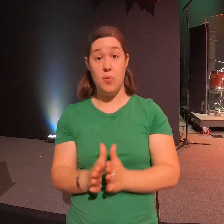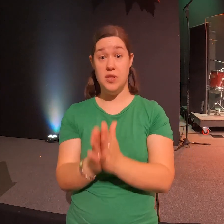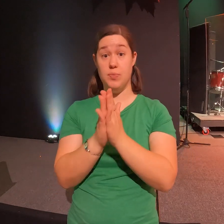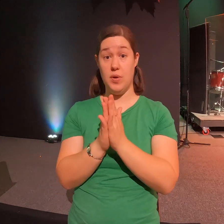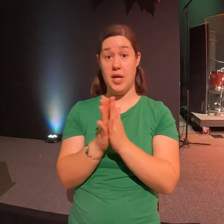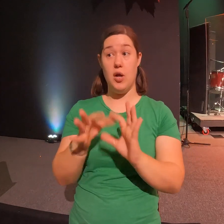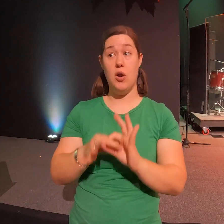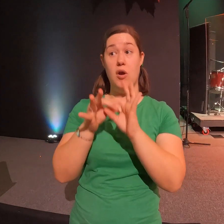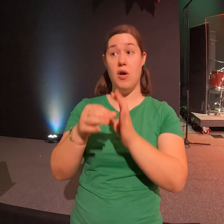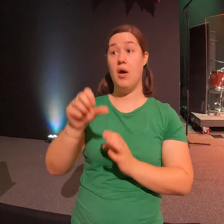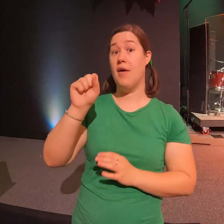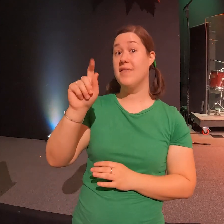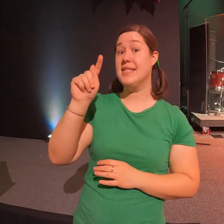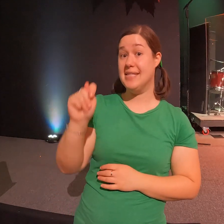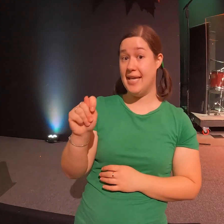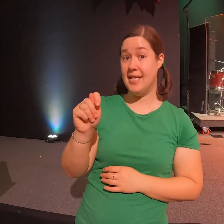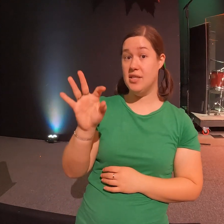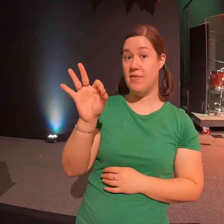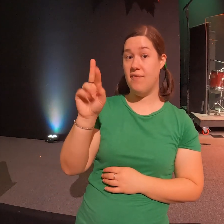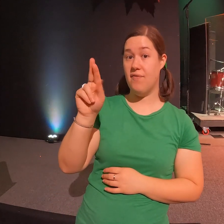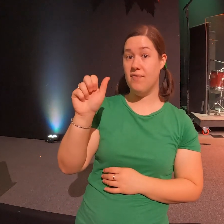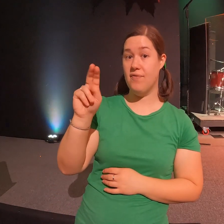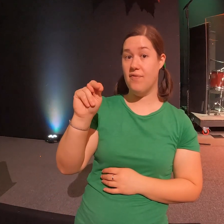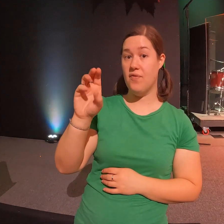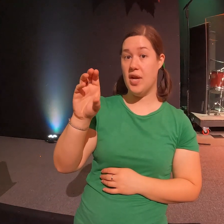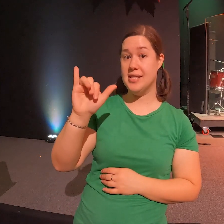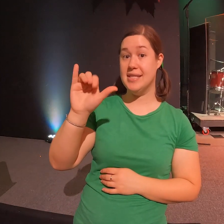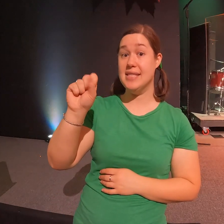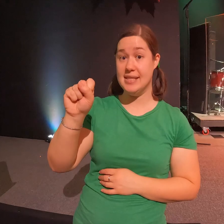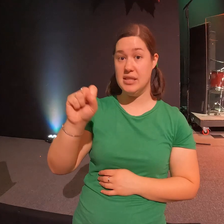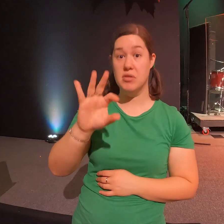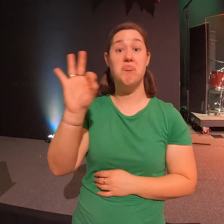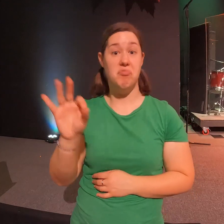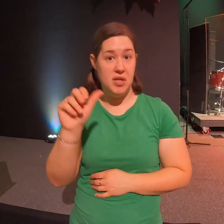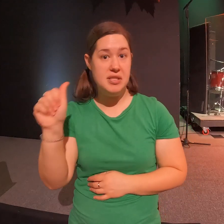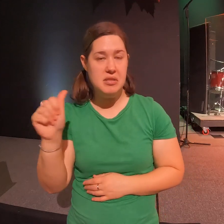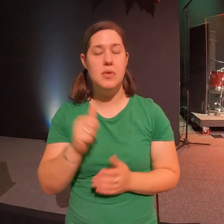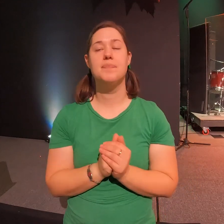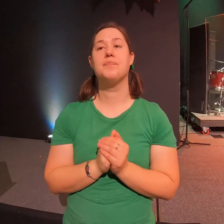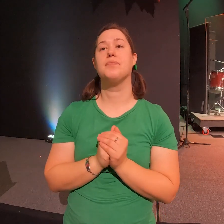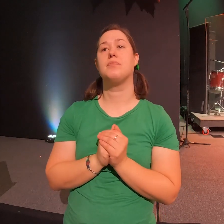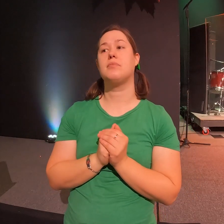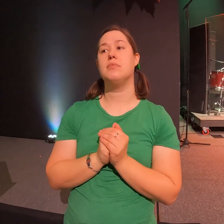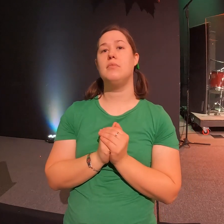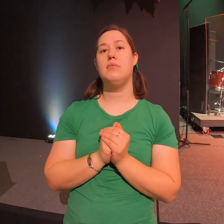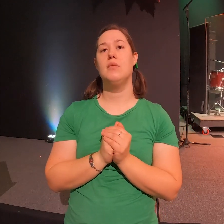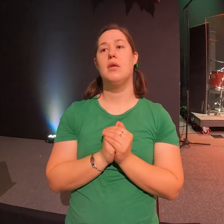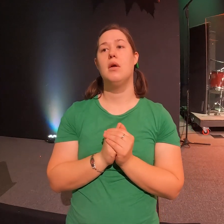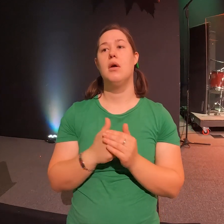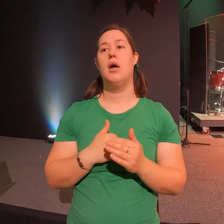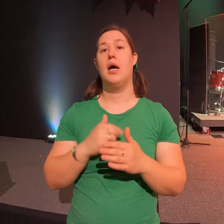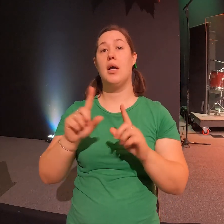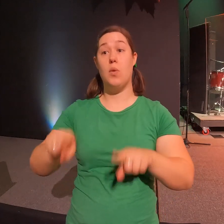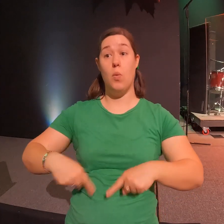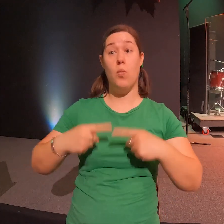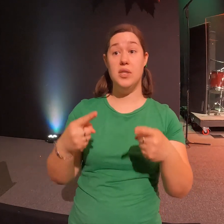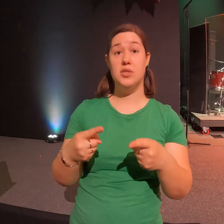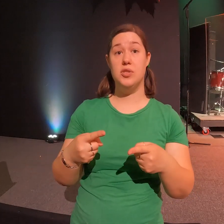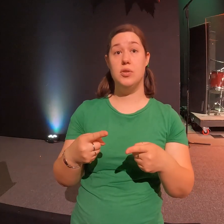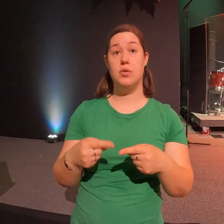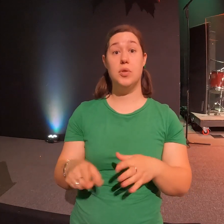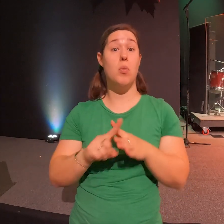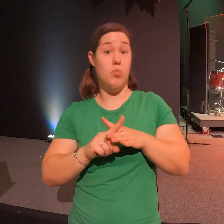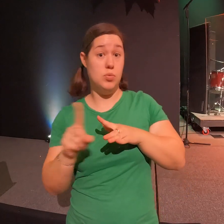in Tampa and got to spend about 3 days. I got there thinking it was a silent retreat that would begin like maybe